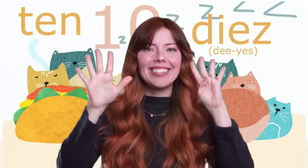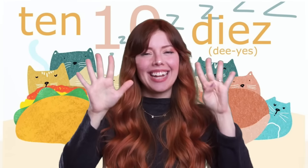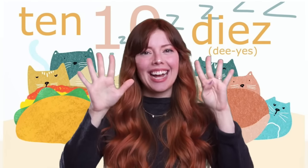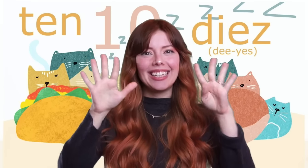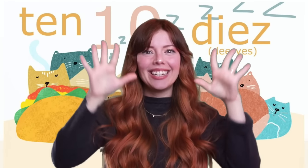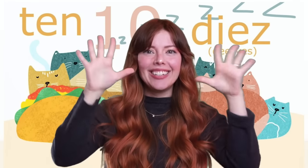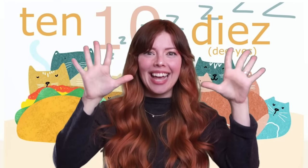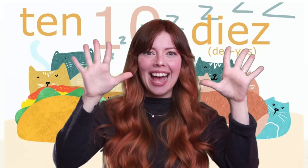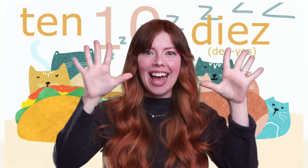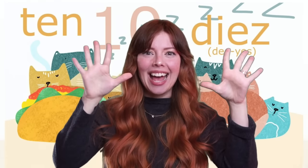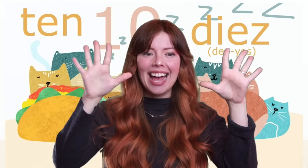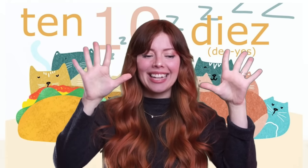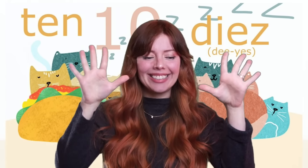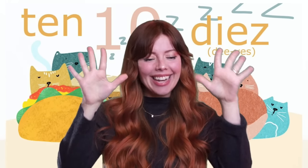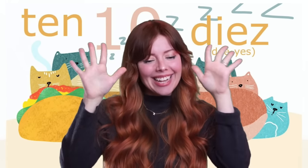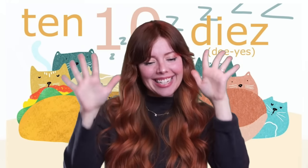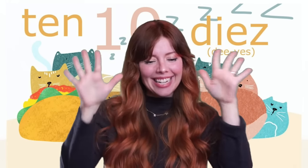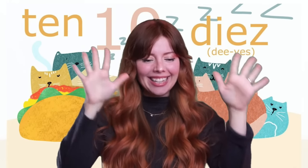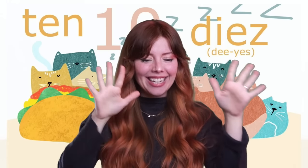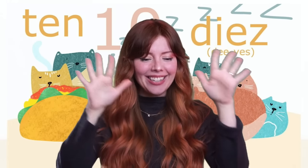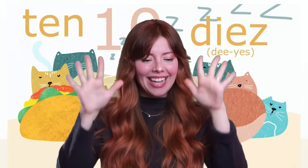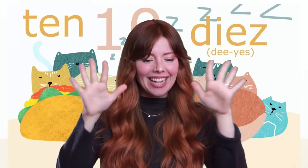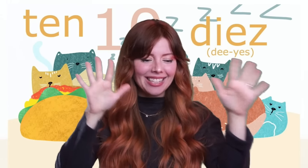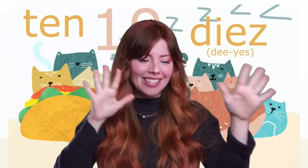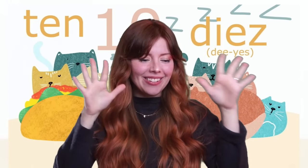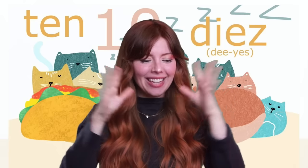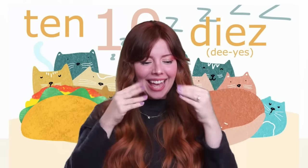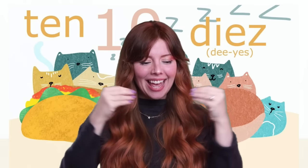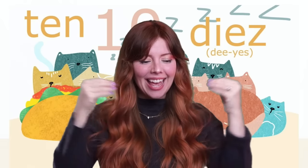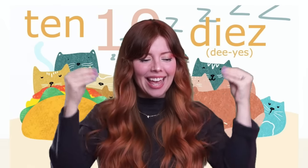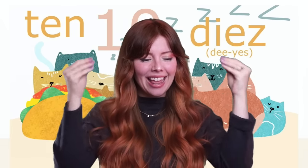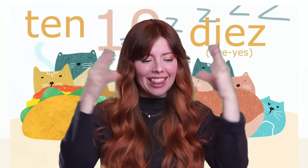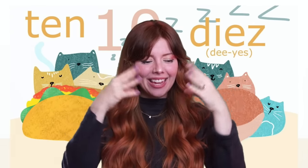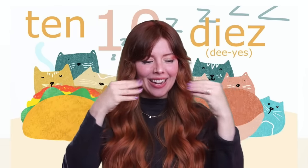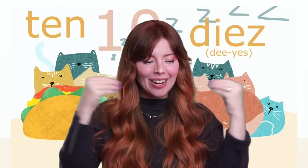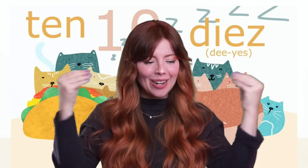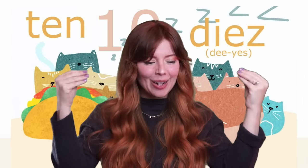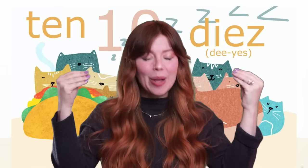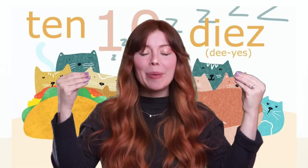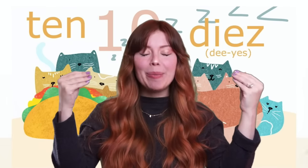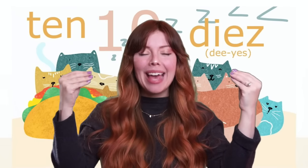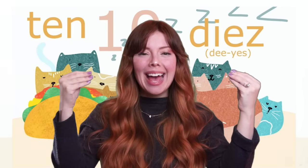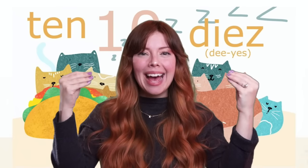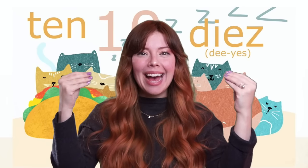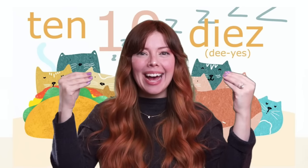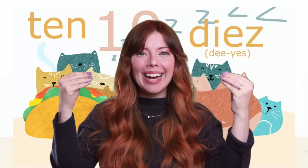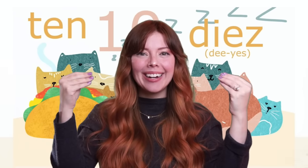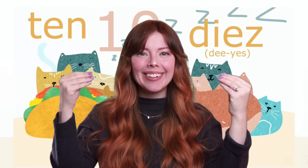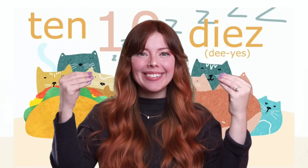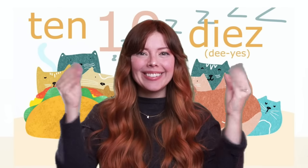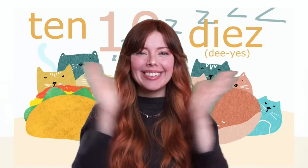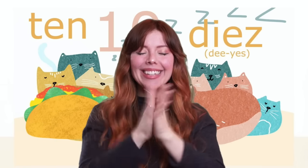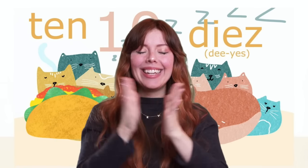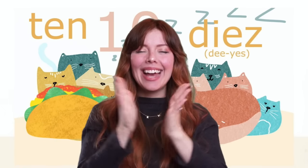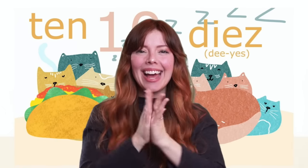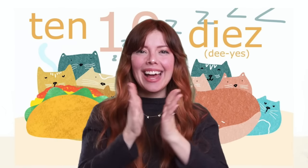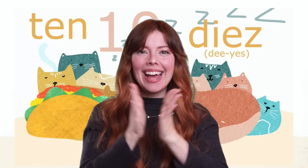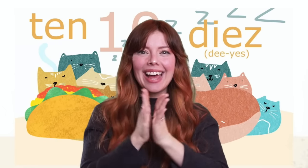nine little cats. 10 little cats together. Meow!